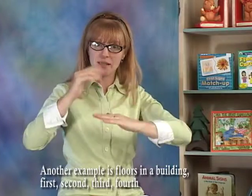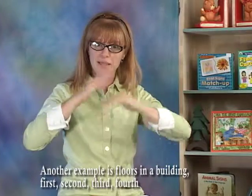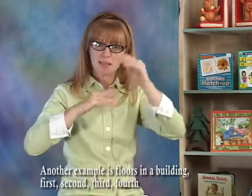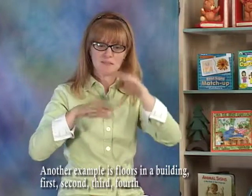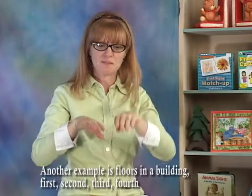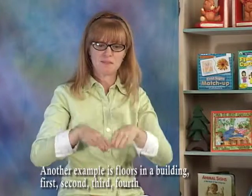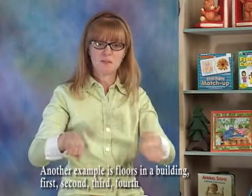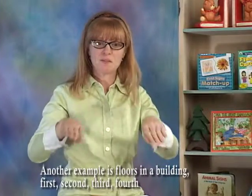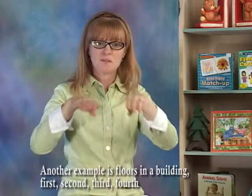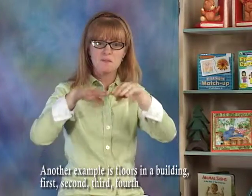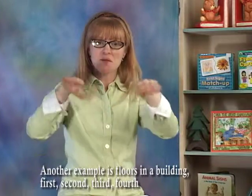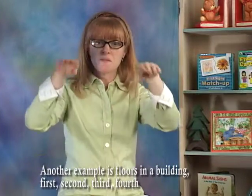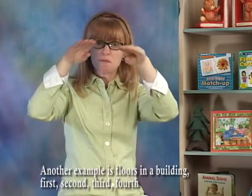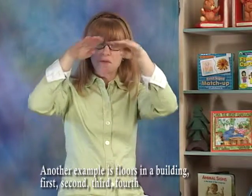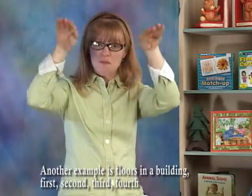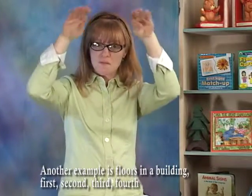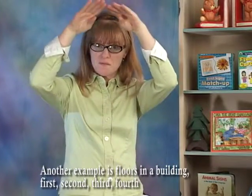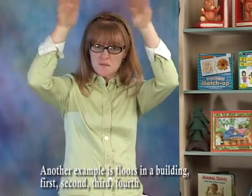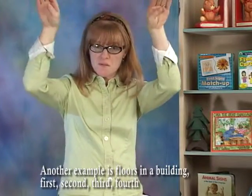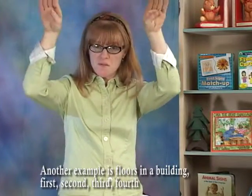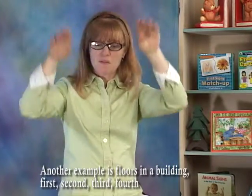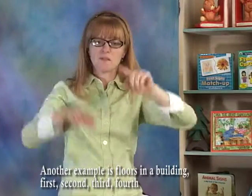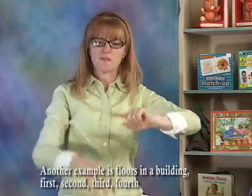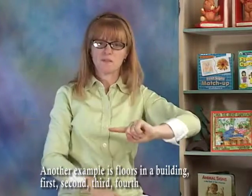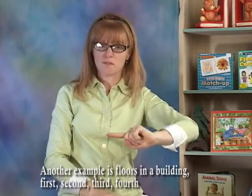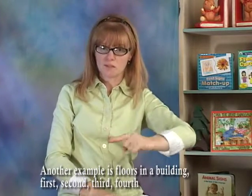Another example is floors in a building.